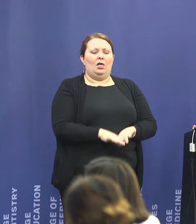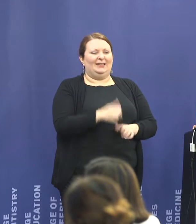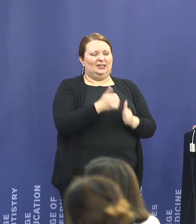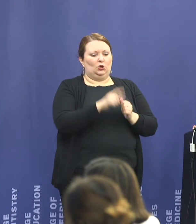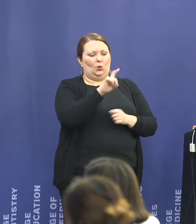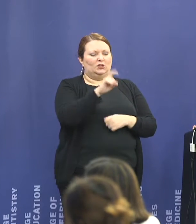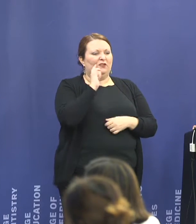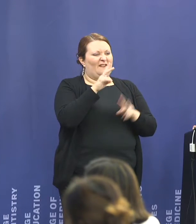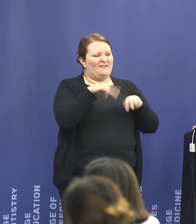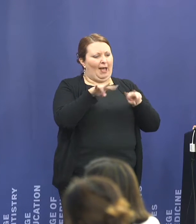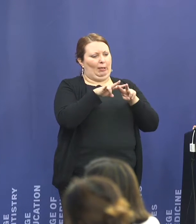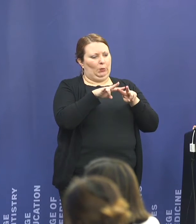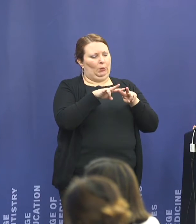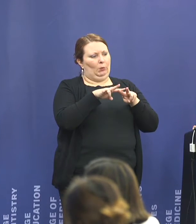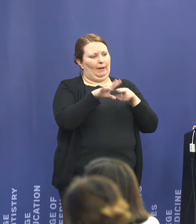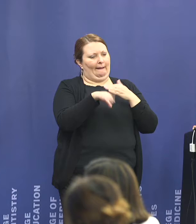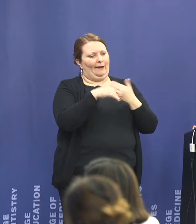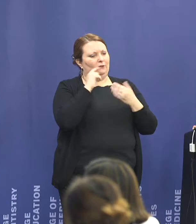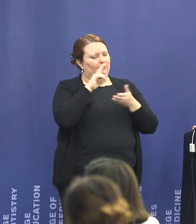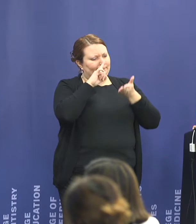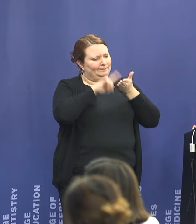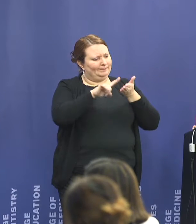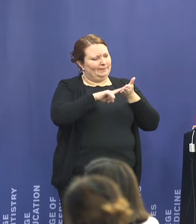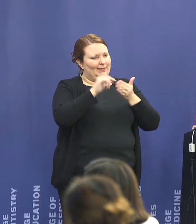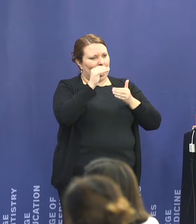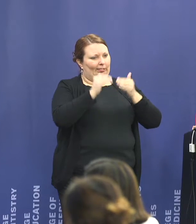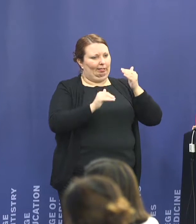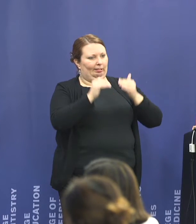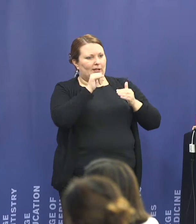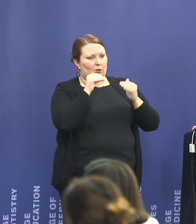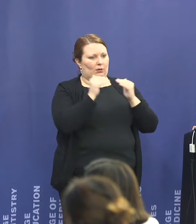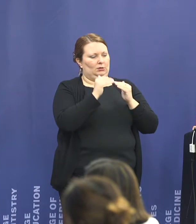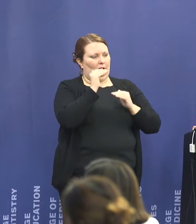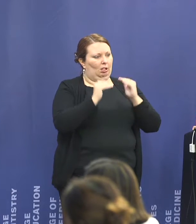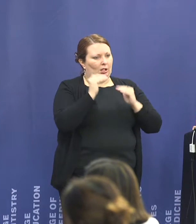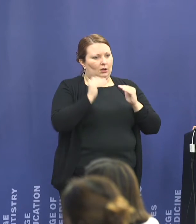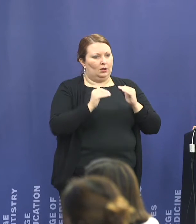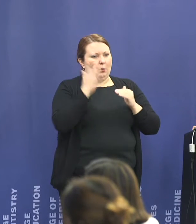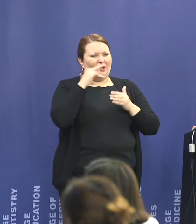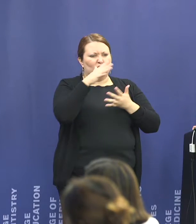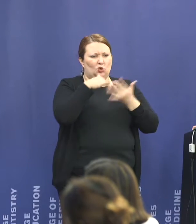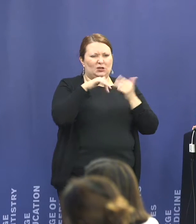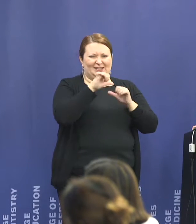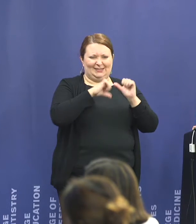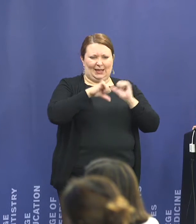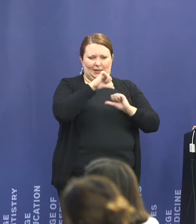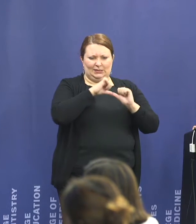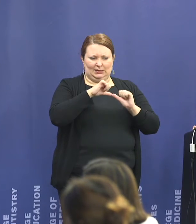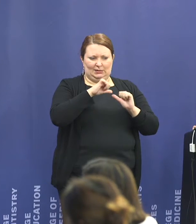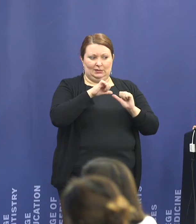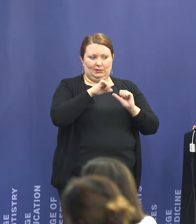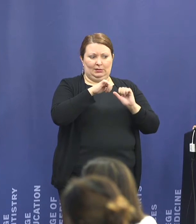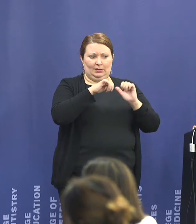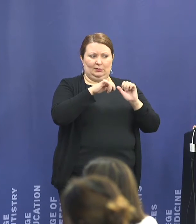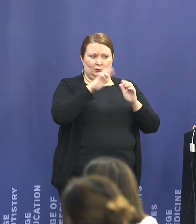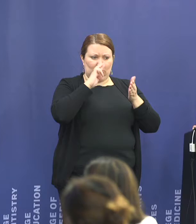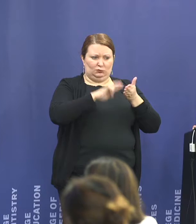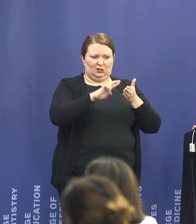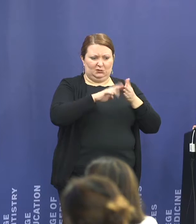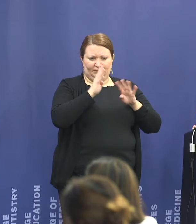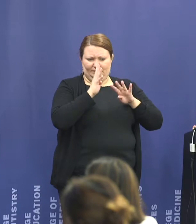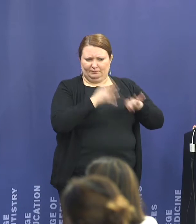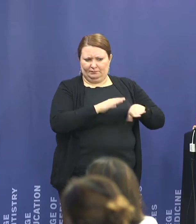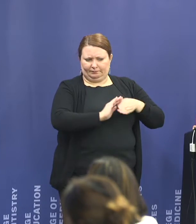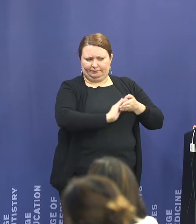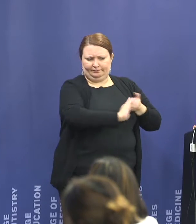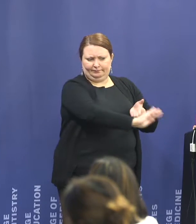for interrogating inequalities? Why is the social science literature being